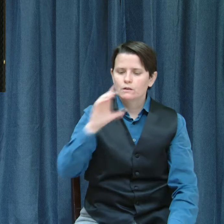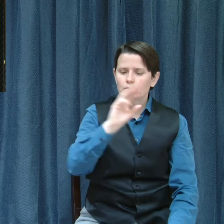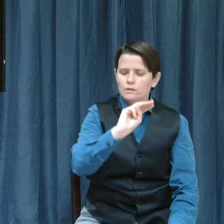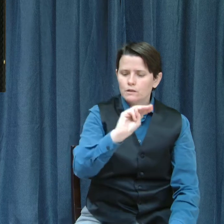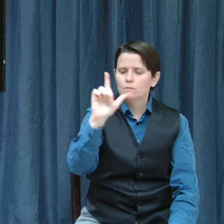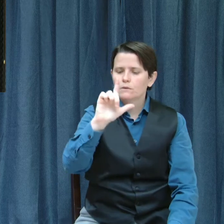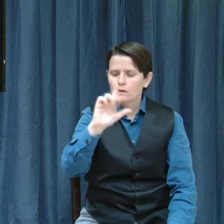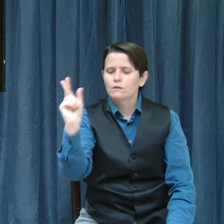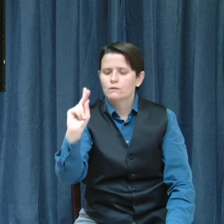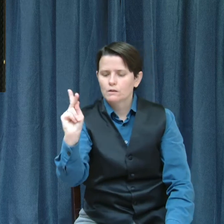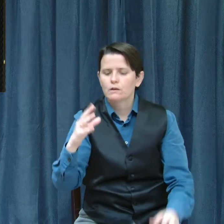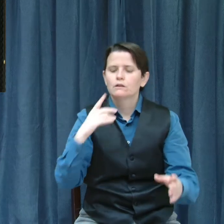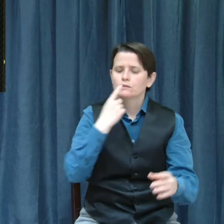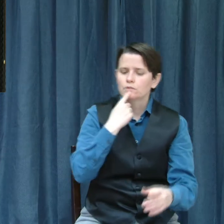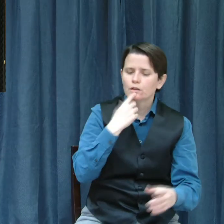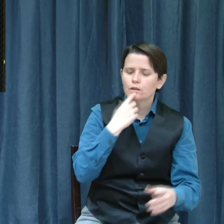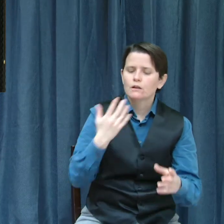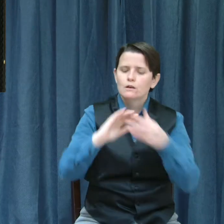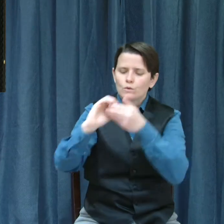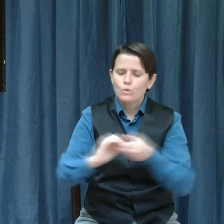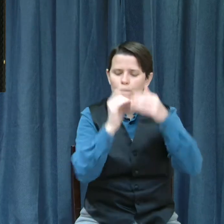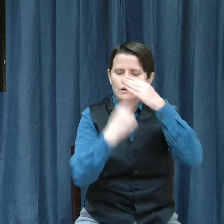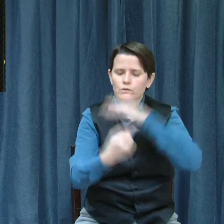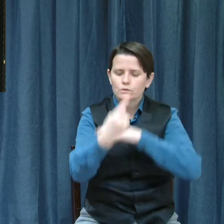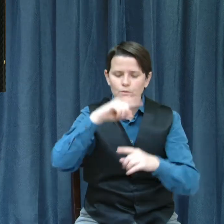the interrelated structure of reality.